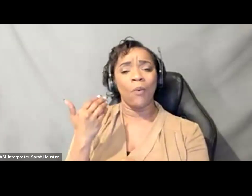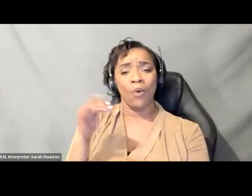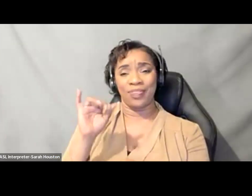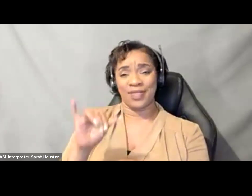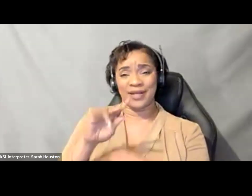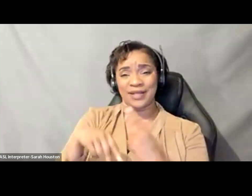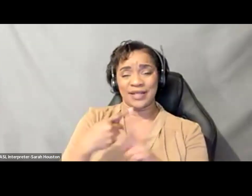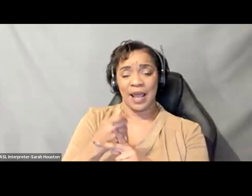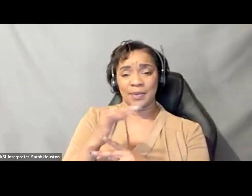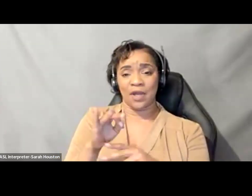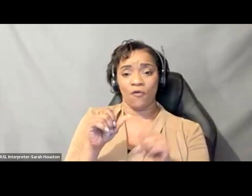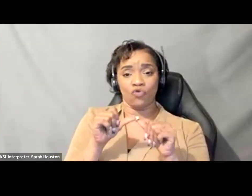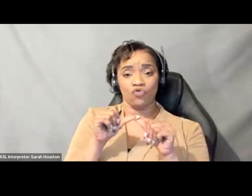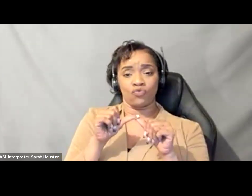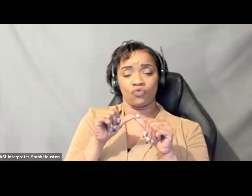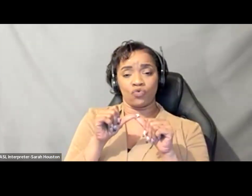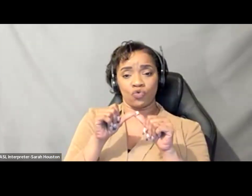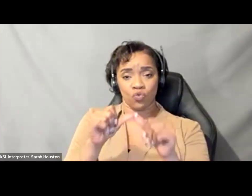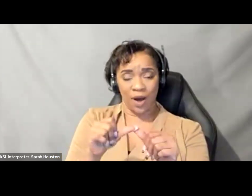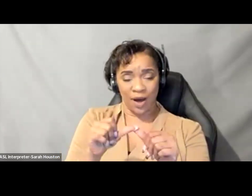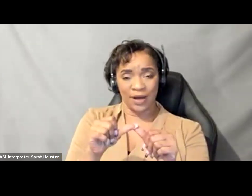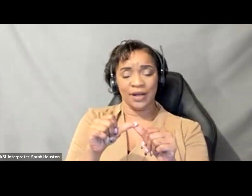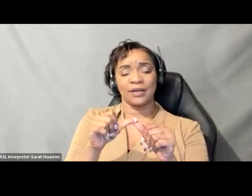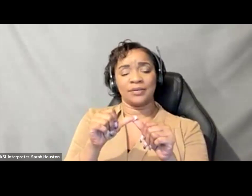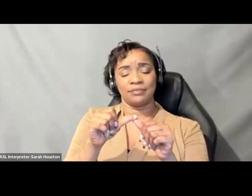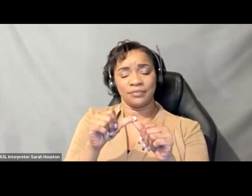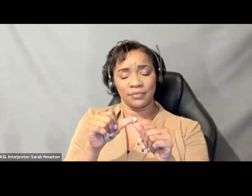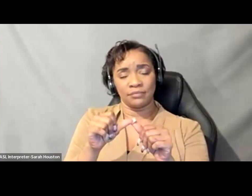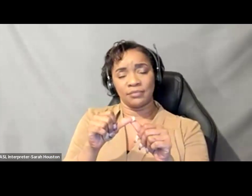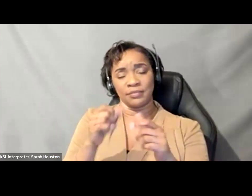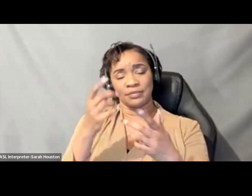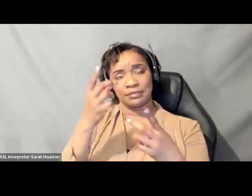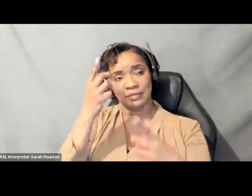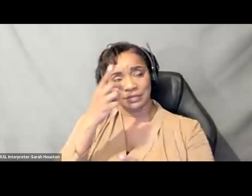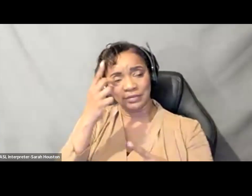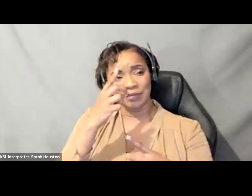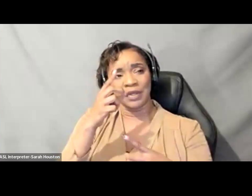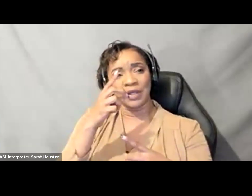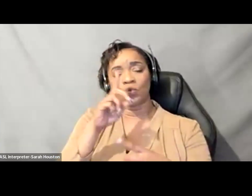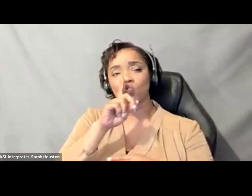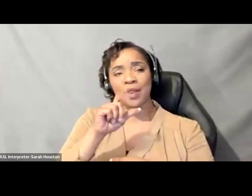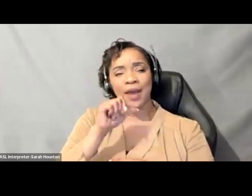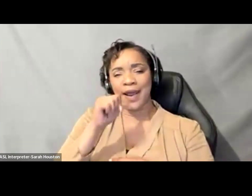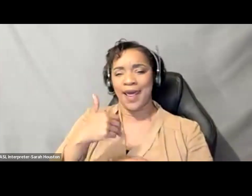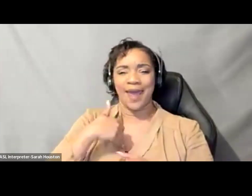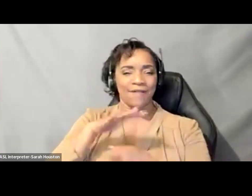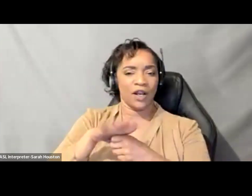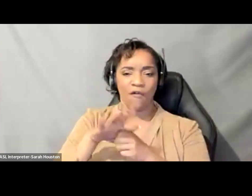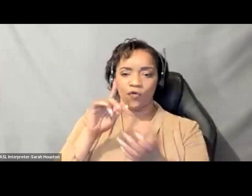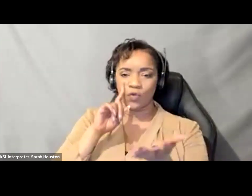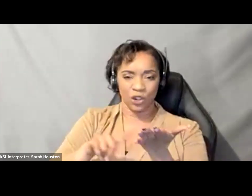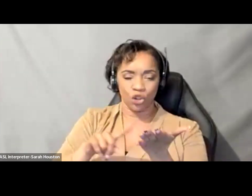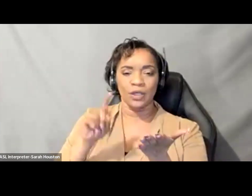chronic infection-associated chronic conditions have been under-resourced, under-researched, and definitely we have to put more attention to